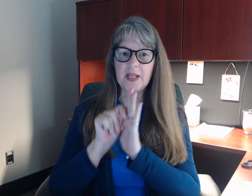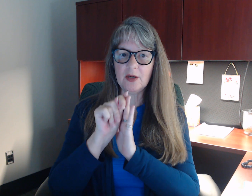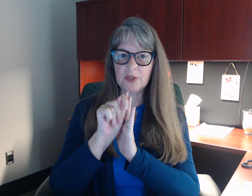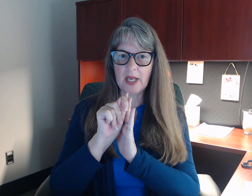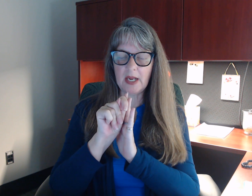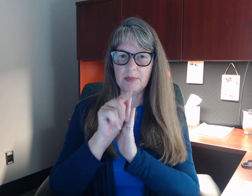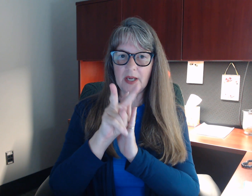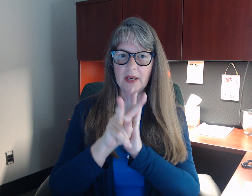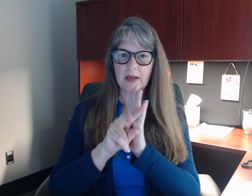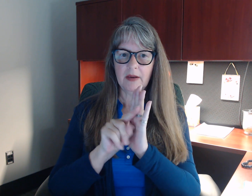Videotape.